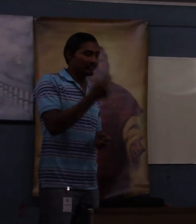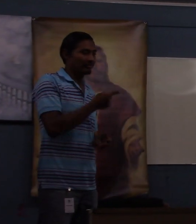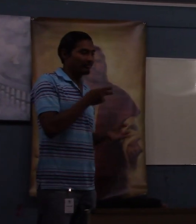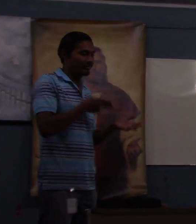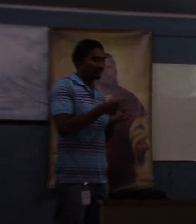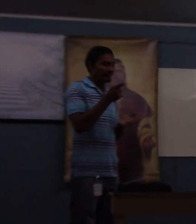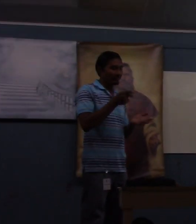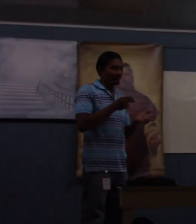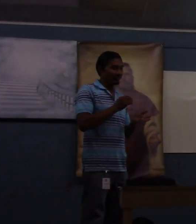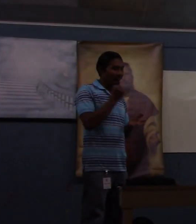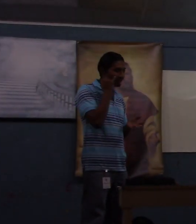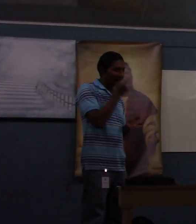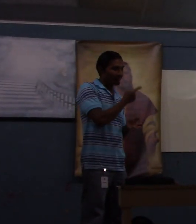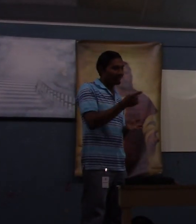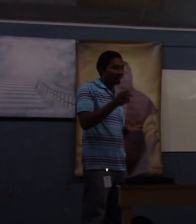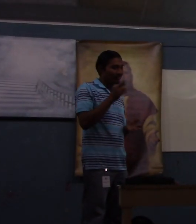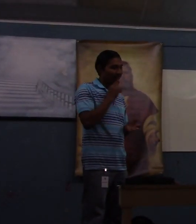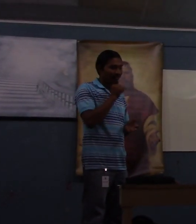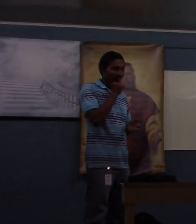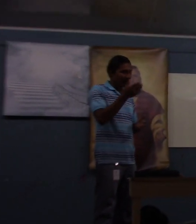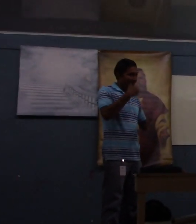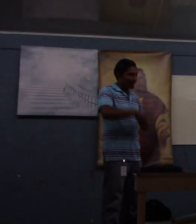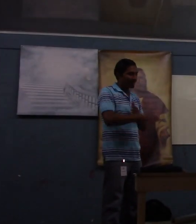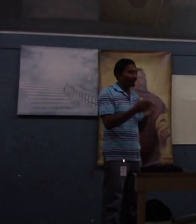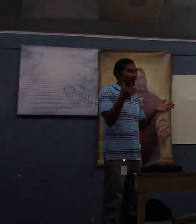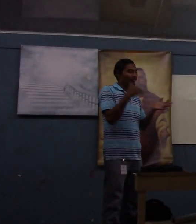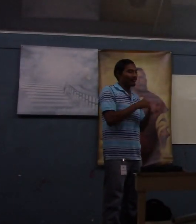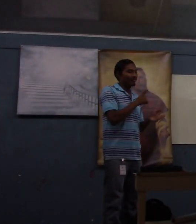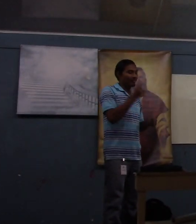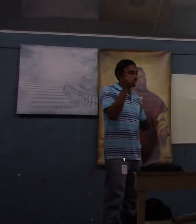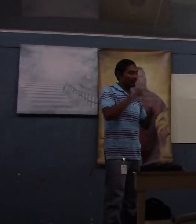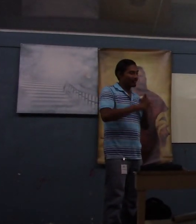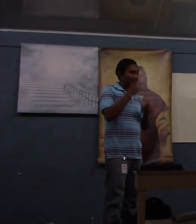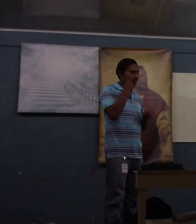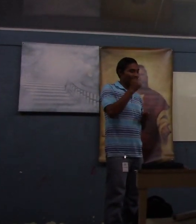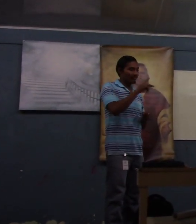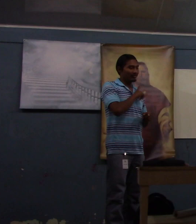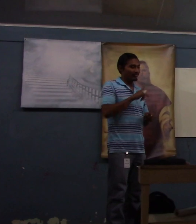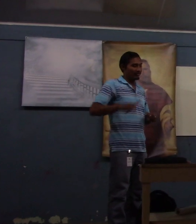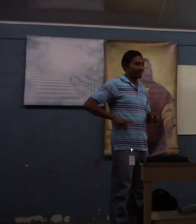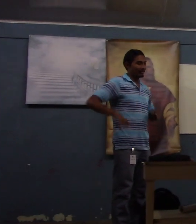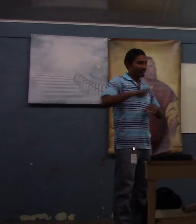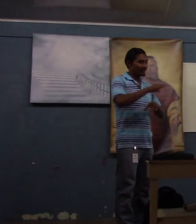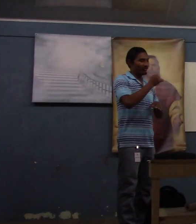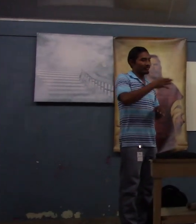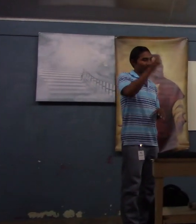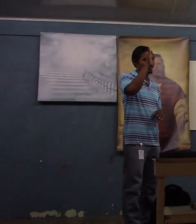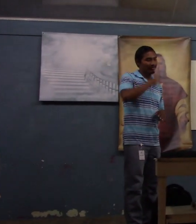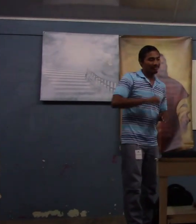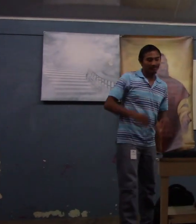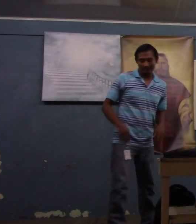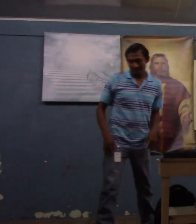I tell you the truth, if you are not born again, you cannot see the kingdom of God.